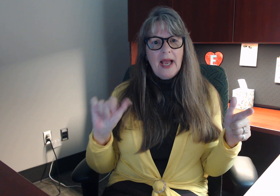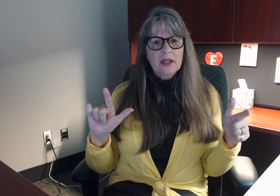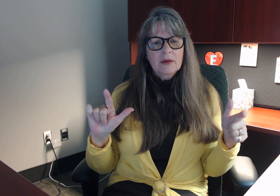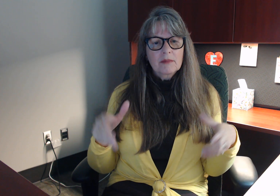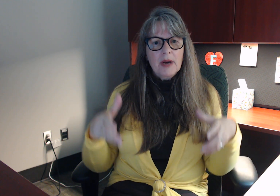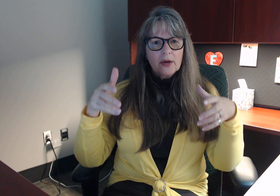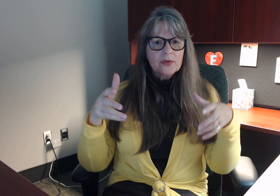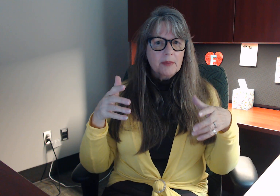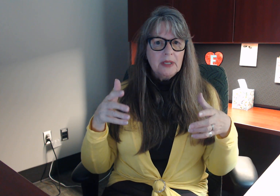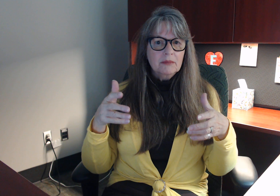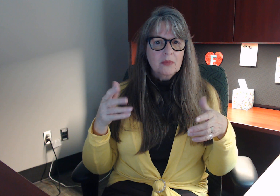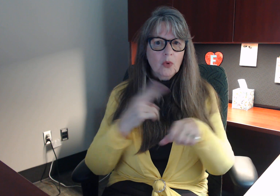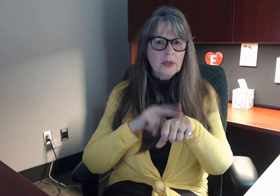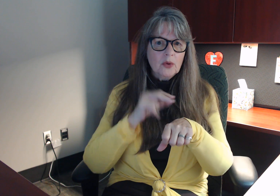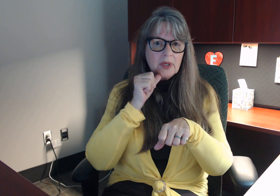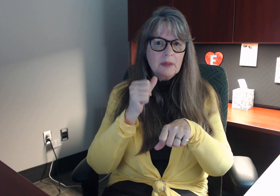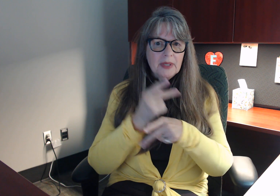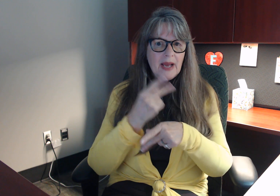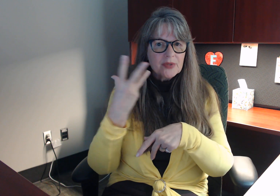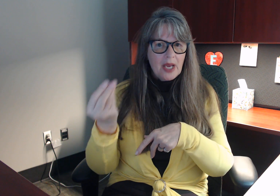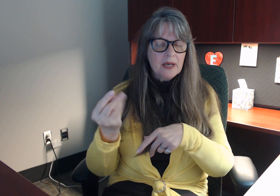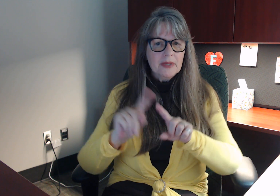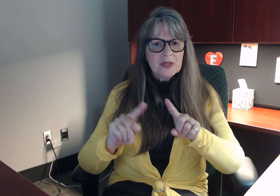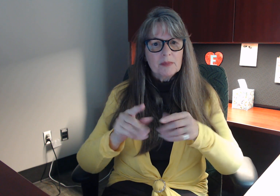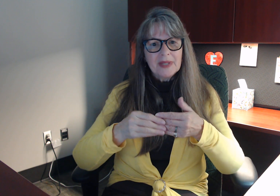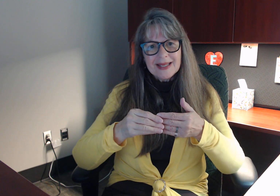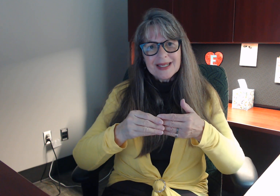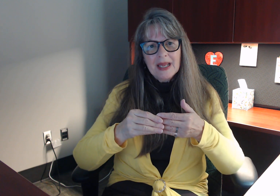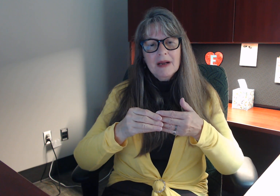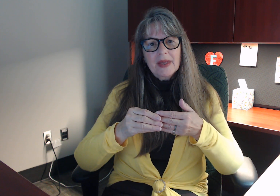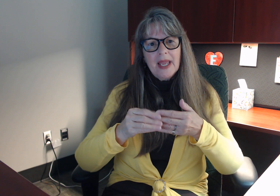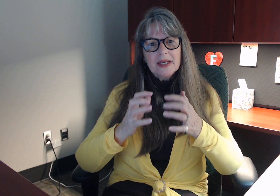5-gallon bottles, I mean, normally you don't keep it outside, but it's the plastic that can